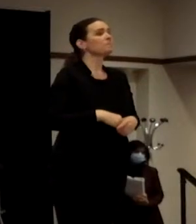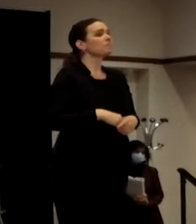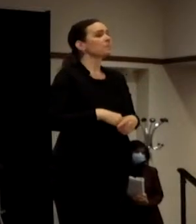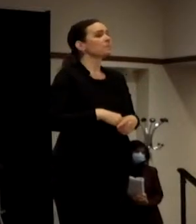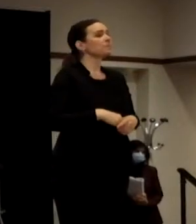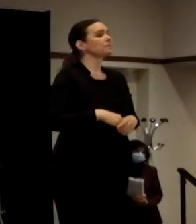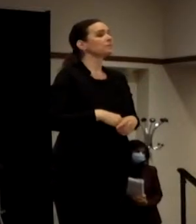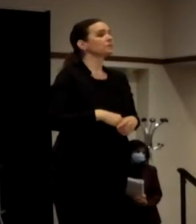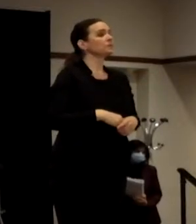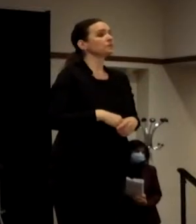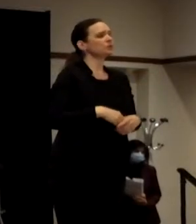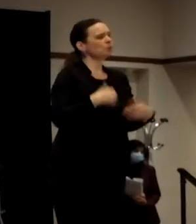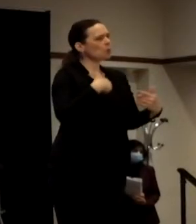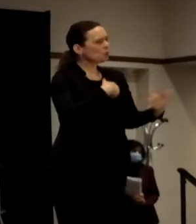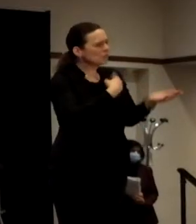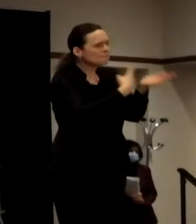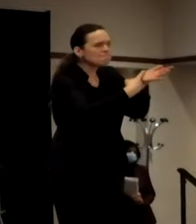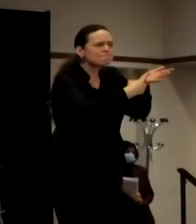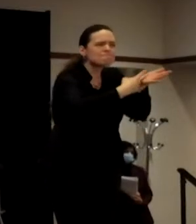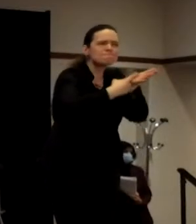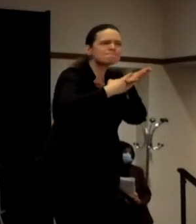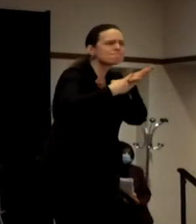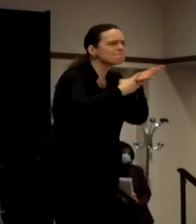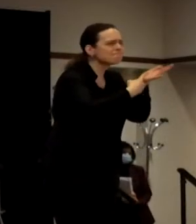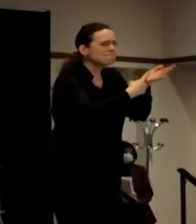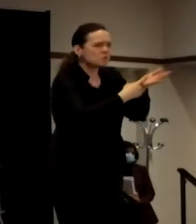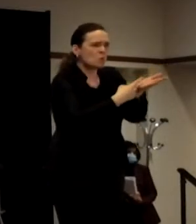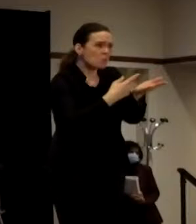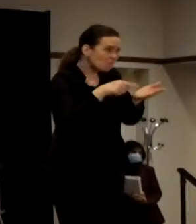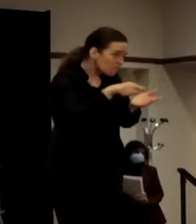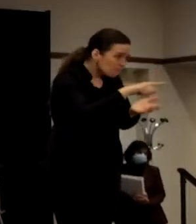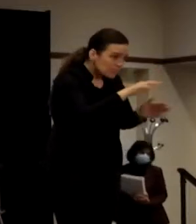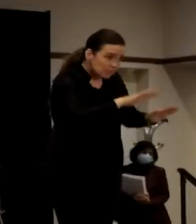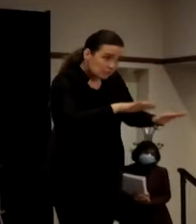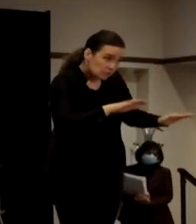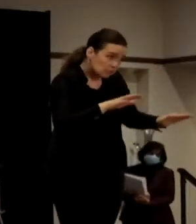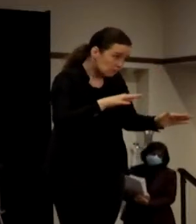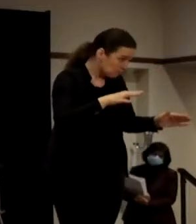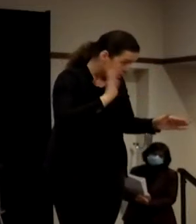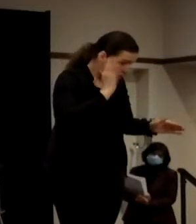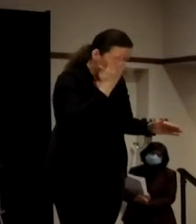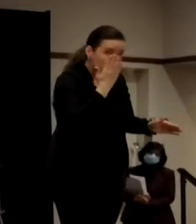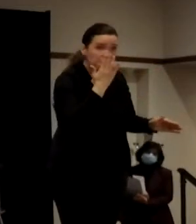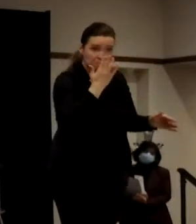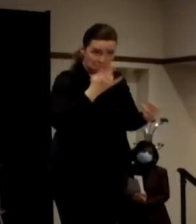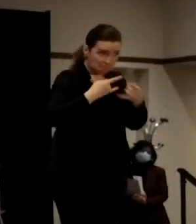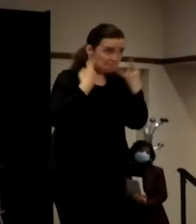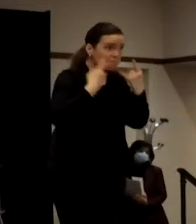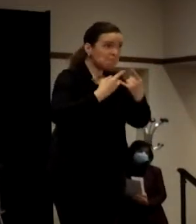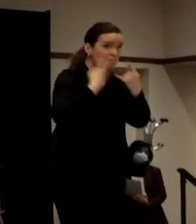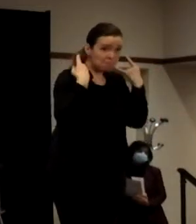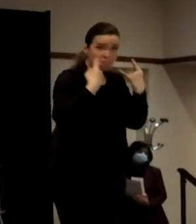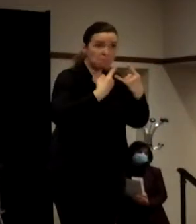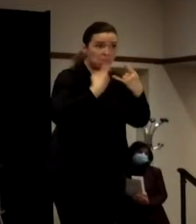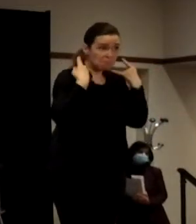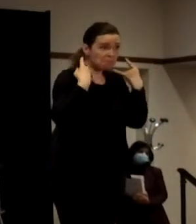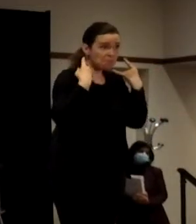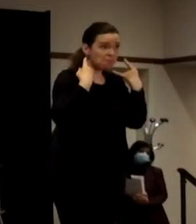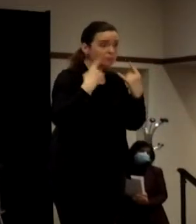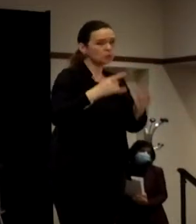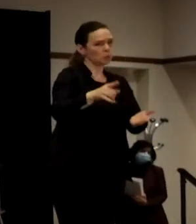kids were wearing masks. So we were asked to look at this, to reevaluate it. We